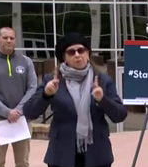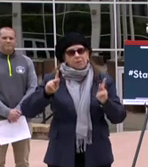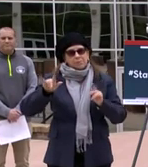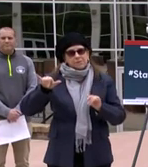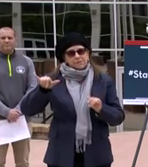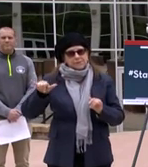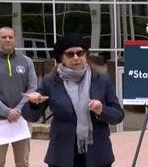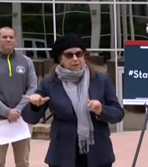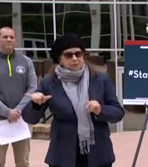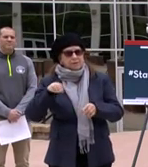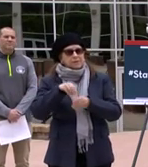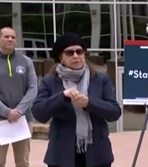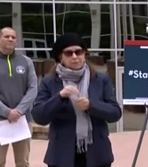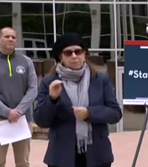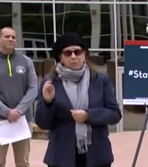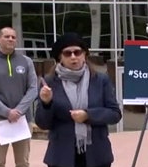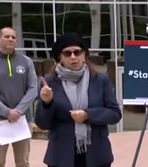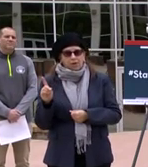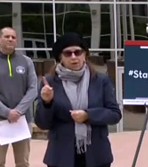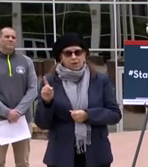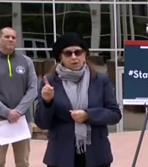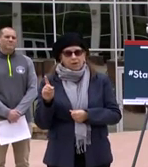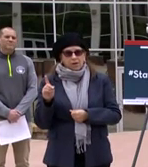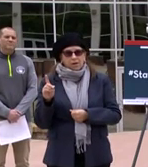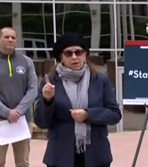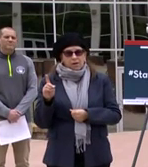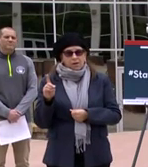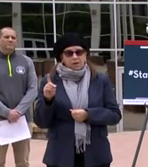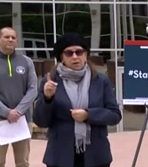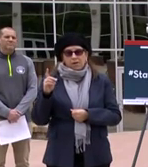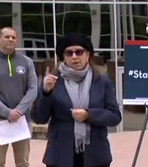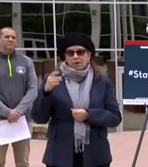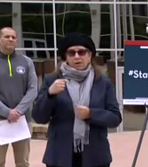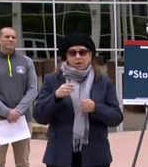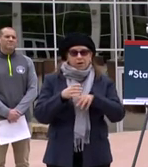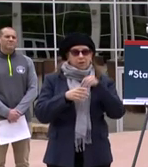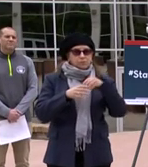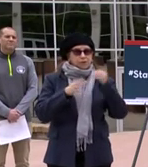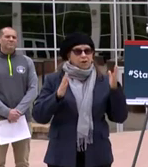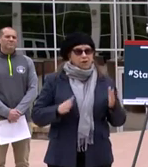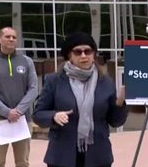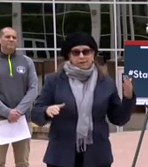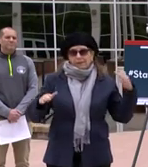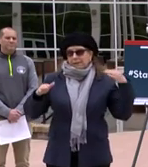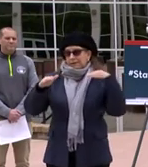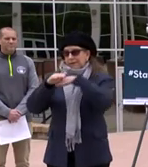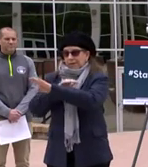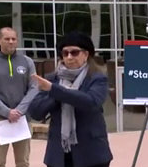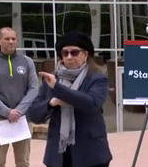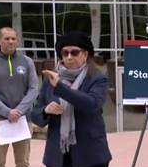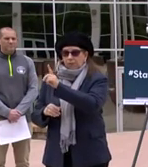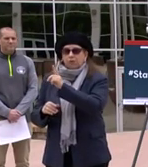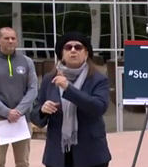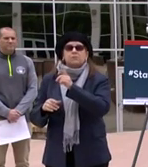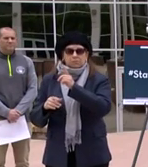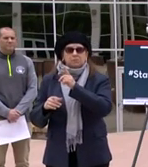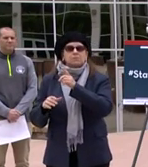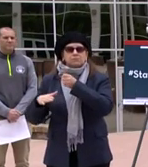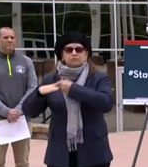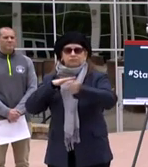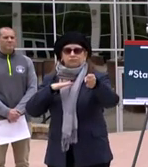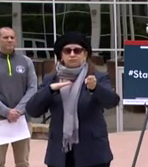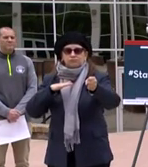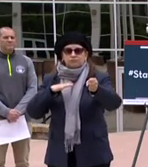to self-quarantine. Is that the same in D.C., or how about a D.C. resident who has to, like, for an emergency reason, go visit a parent across state line and they have to come back? Would